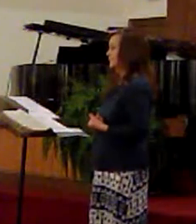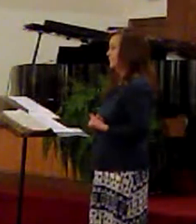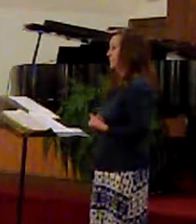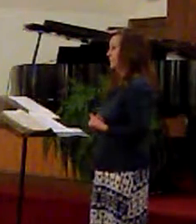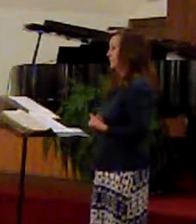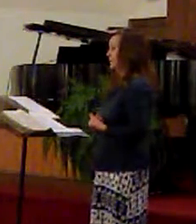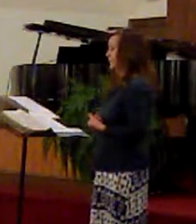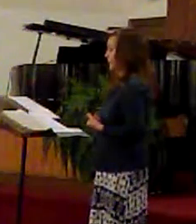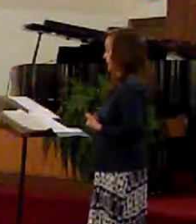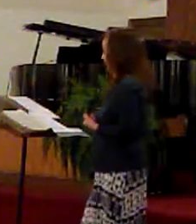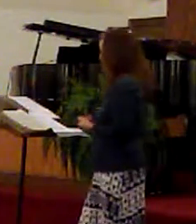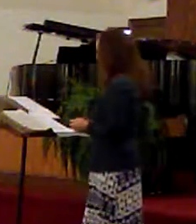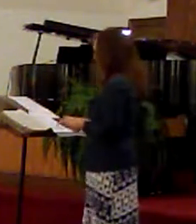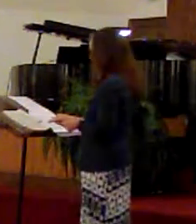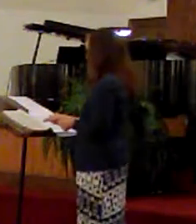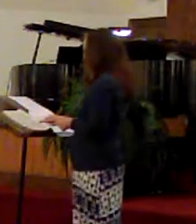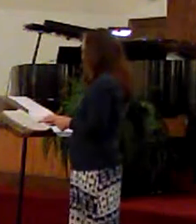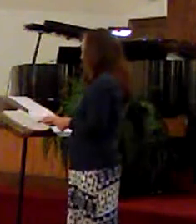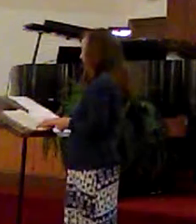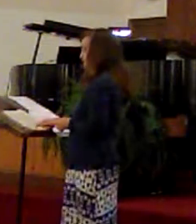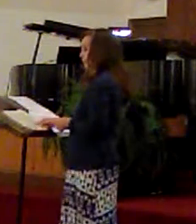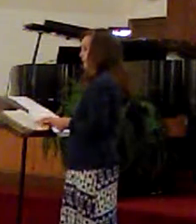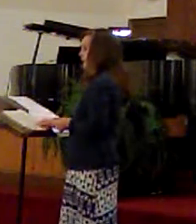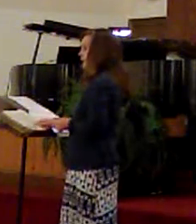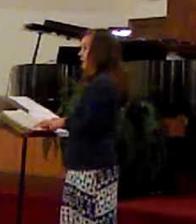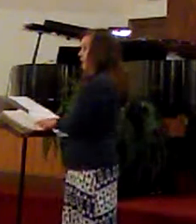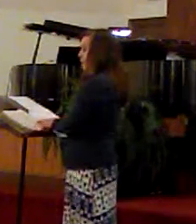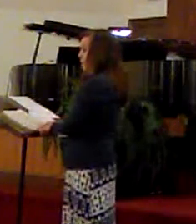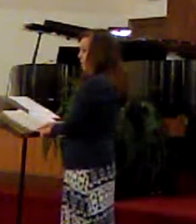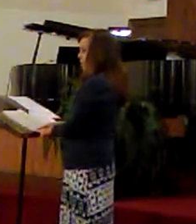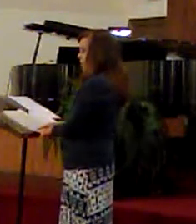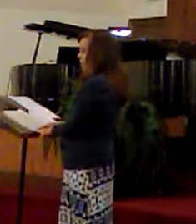You took a principle that you gained through Bible study,